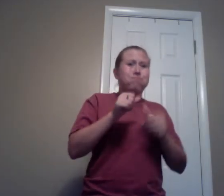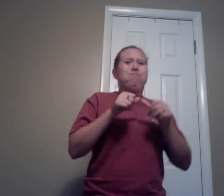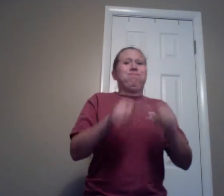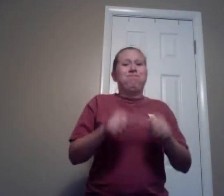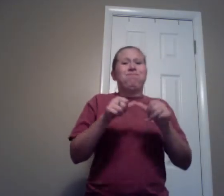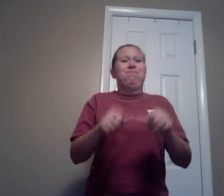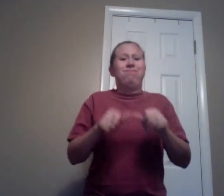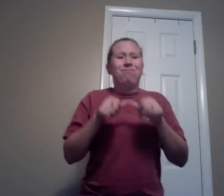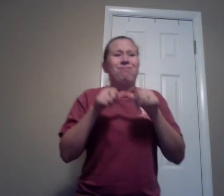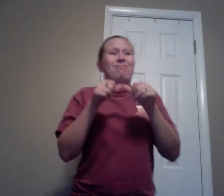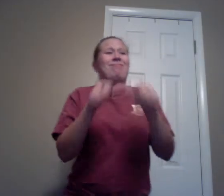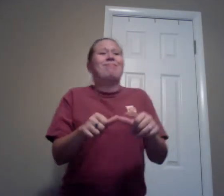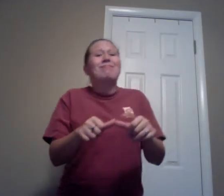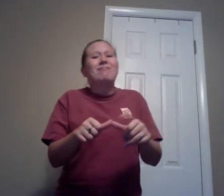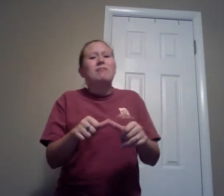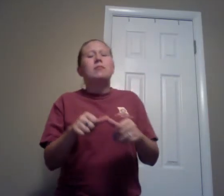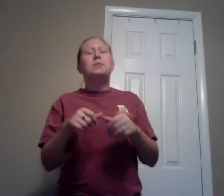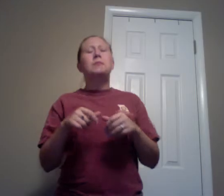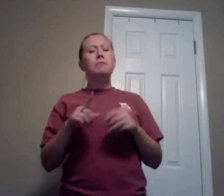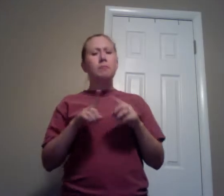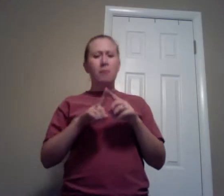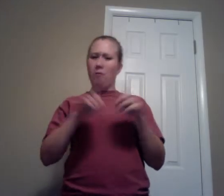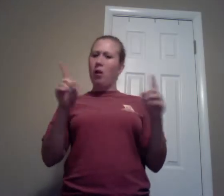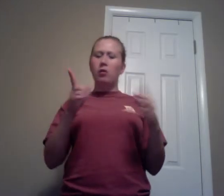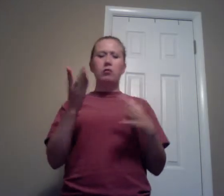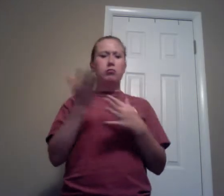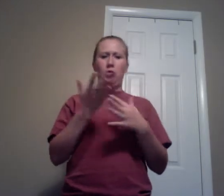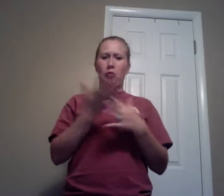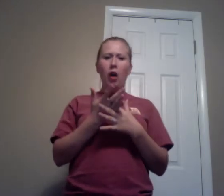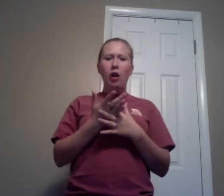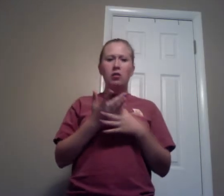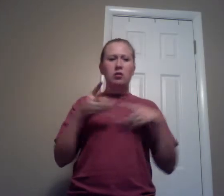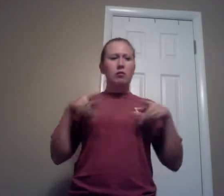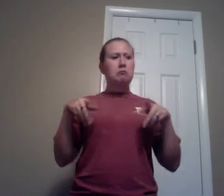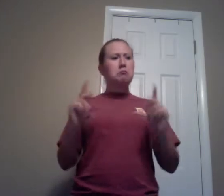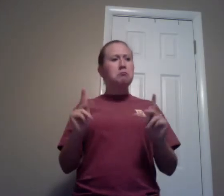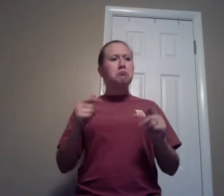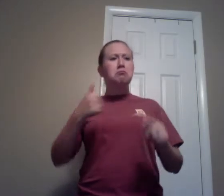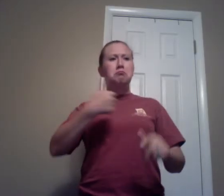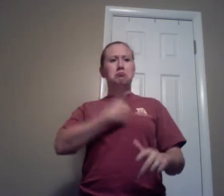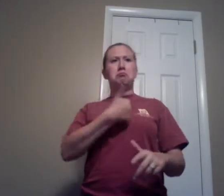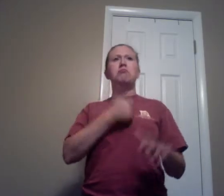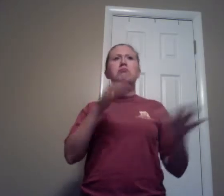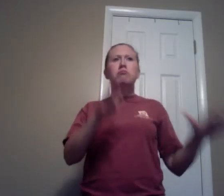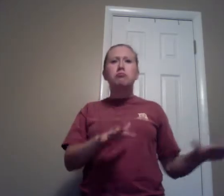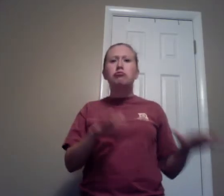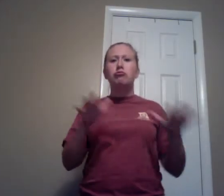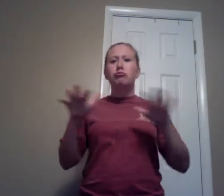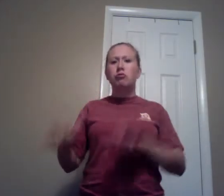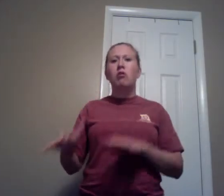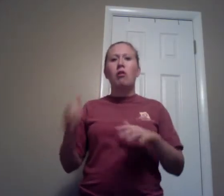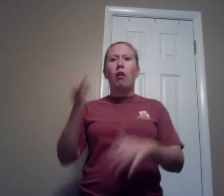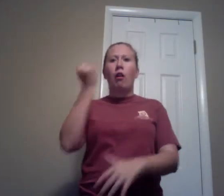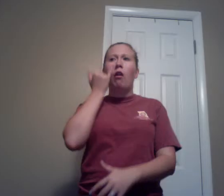walk around, take your time in order to help the liquid to pass on through. If you continue to try to force the